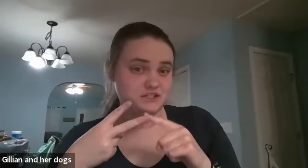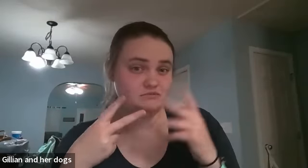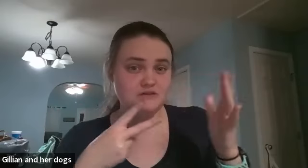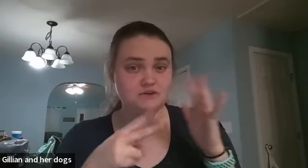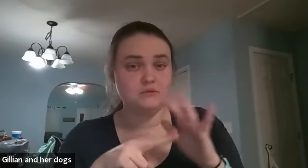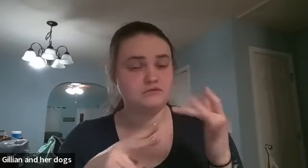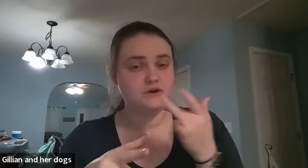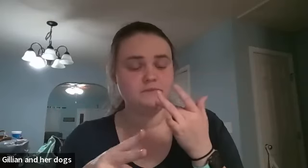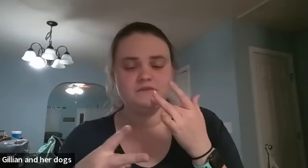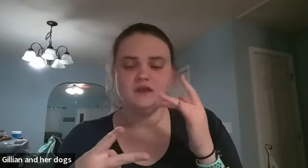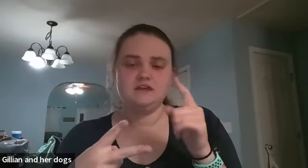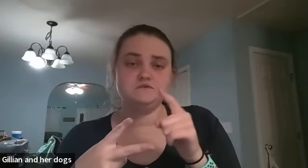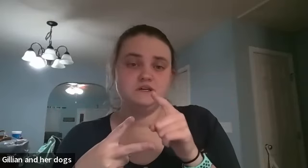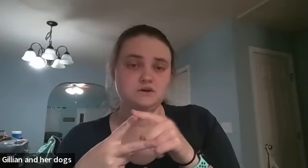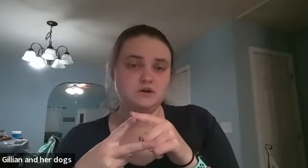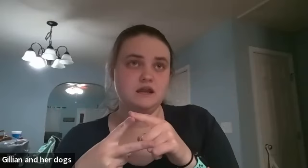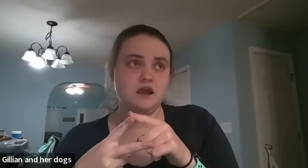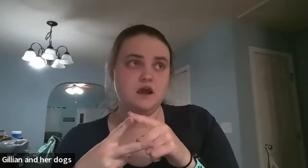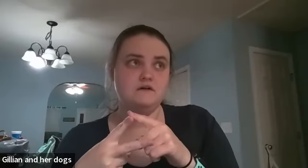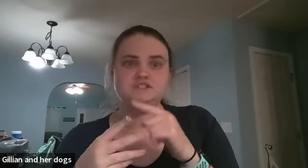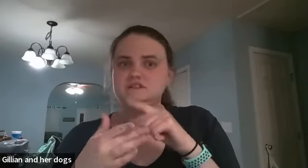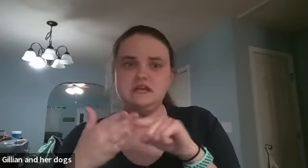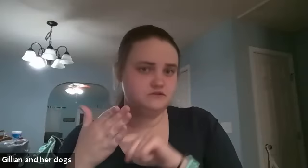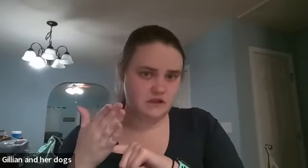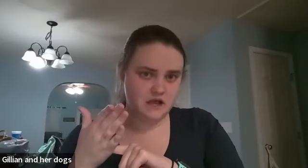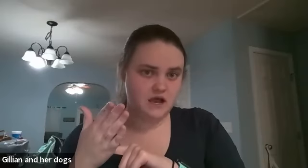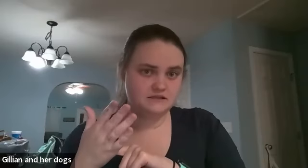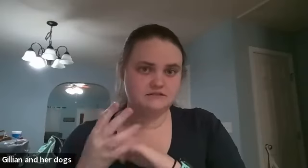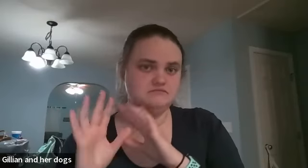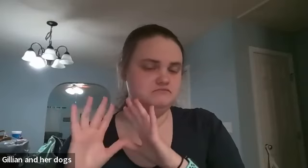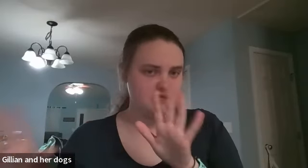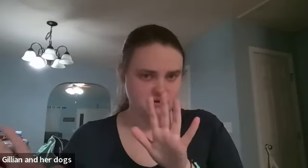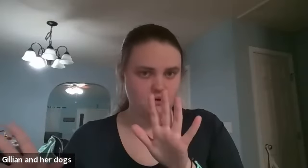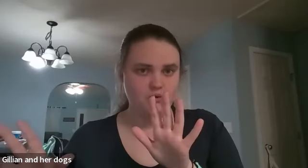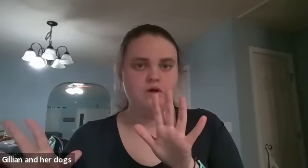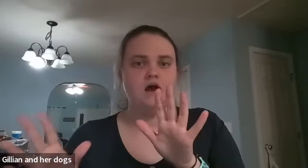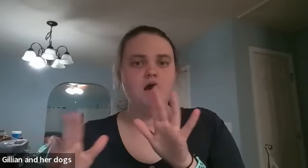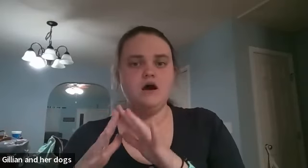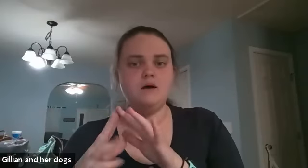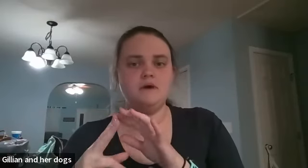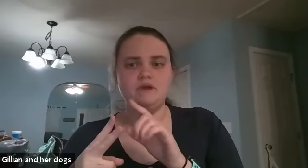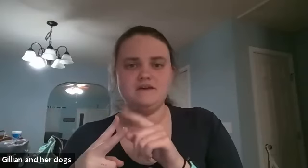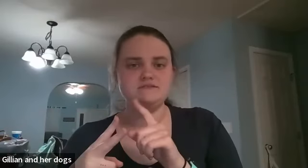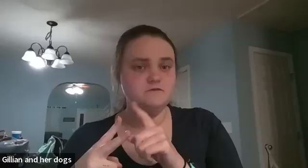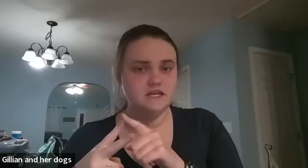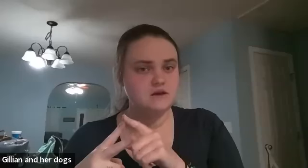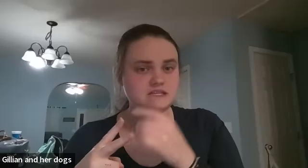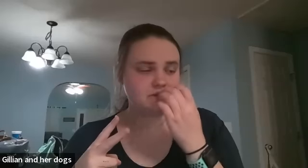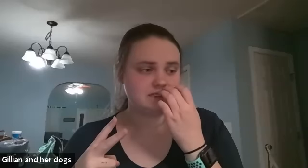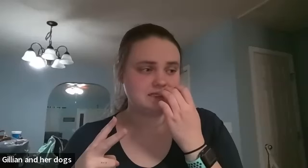decision, whatever y'all prefer, is we could have just cancel class as a whole. We have some videos that we can send